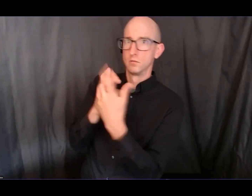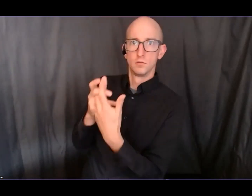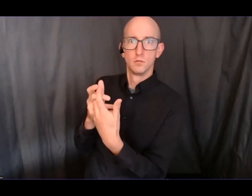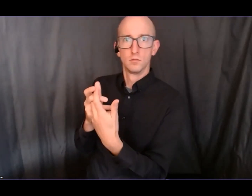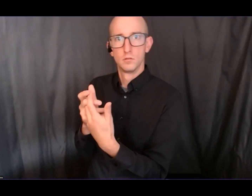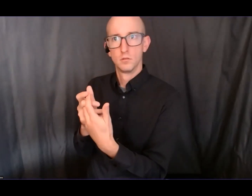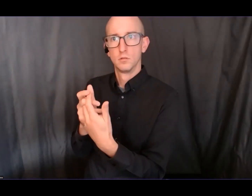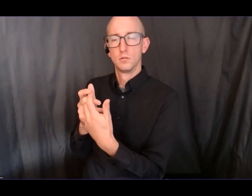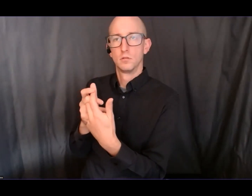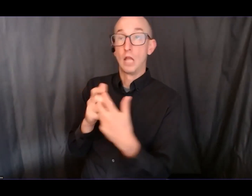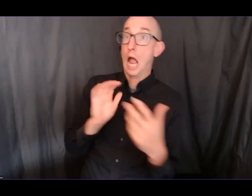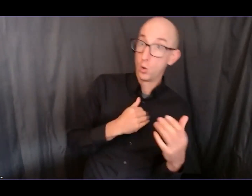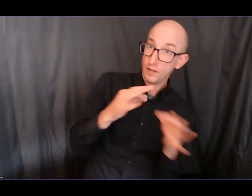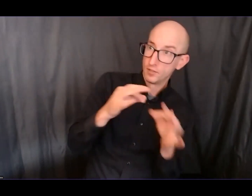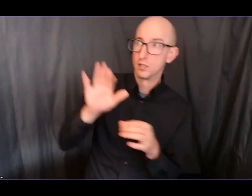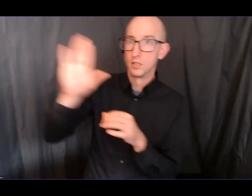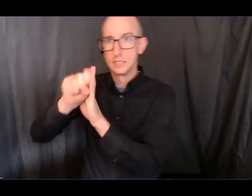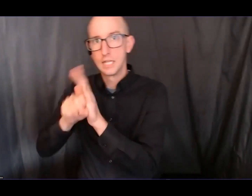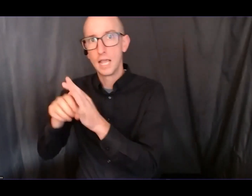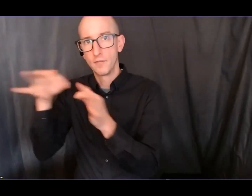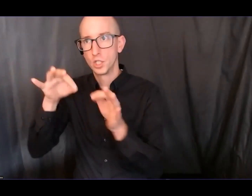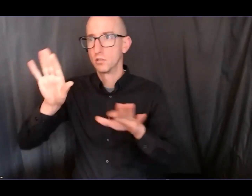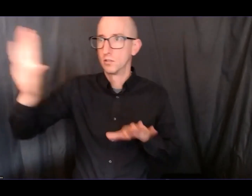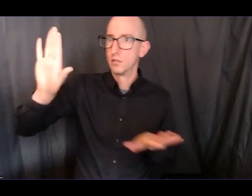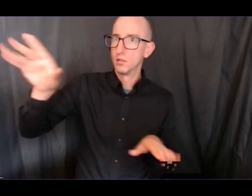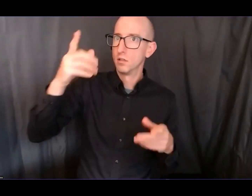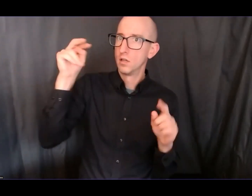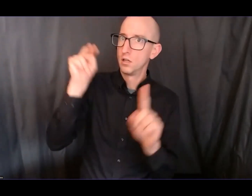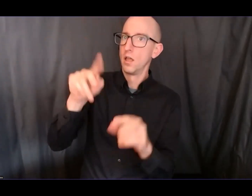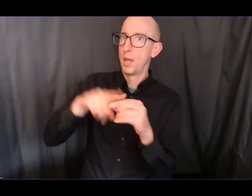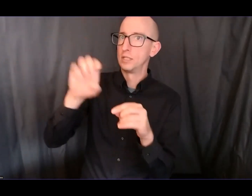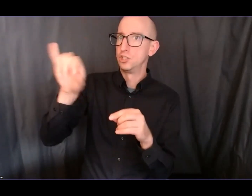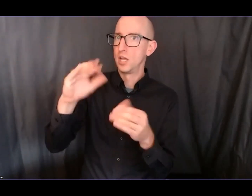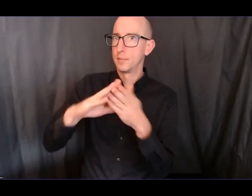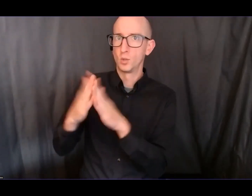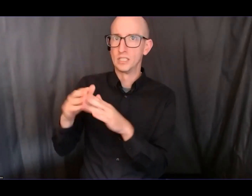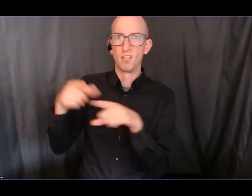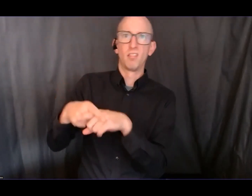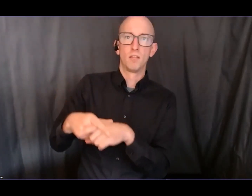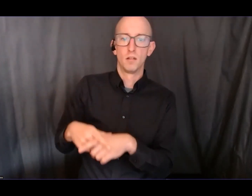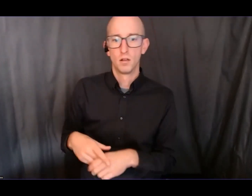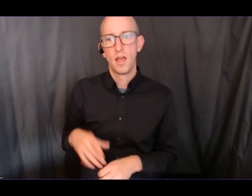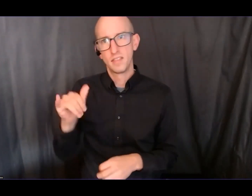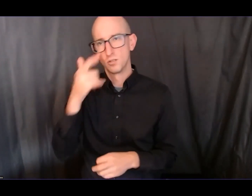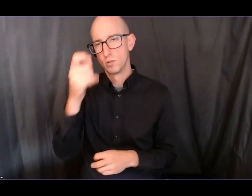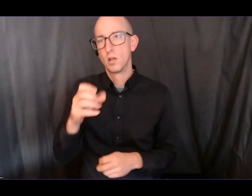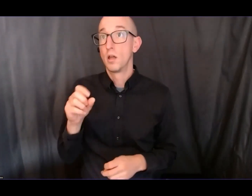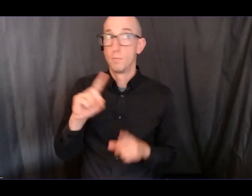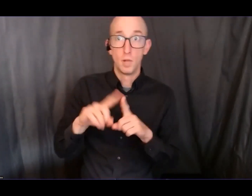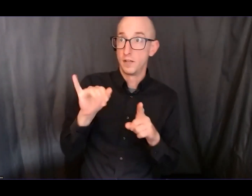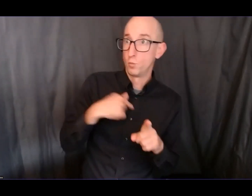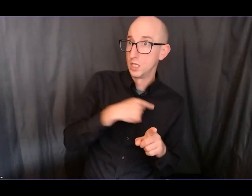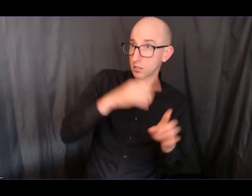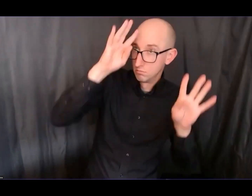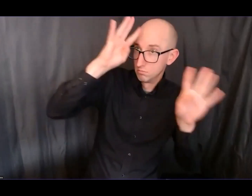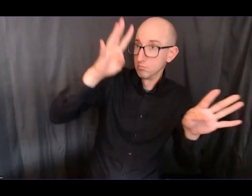It's interesting question to ask. But, like if we were to come up and put together recommendations about how we should think